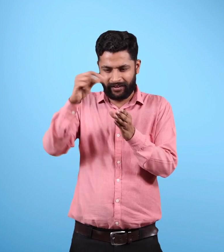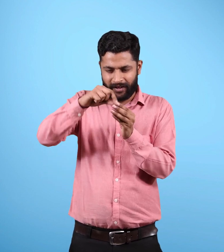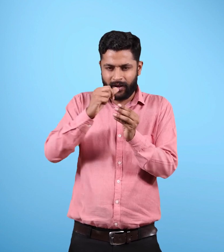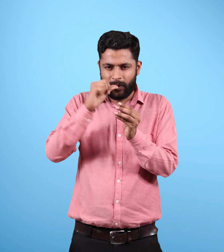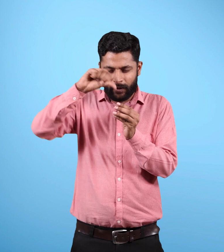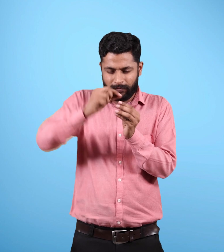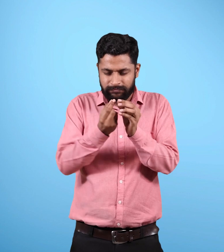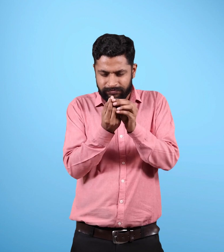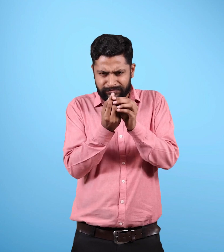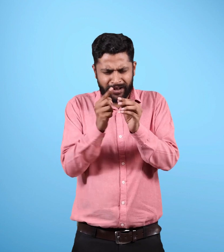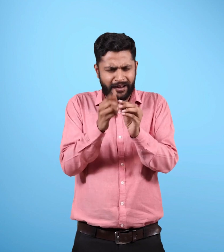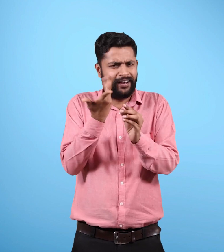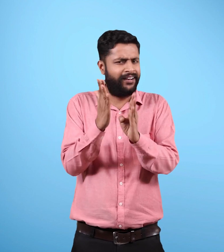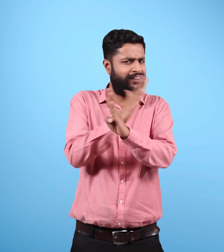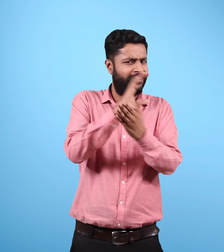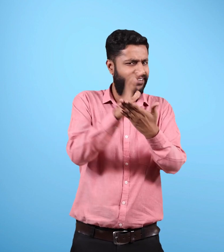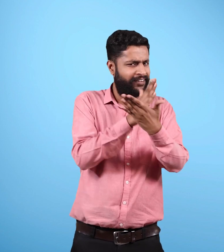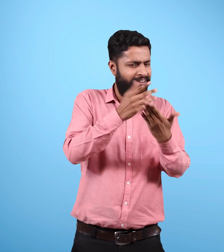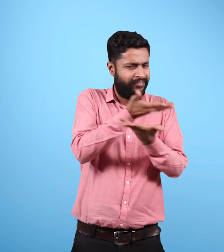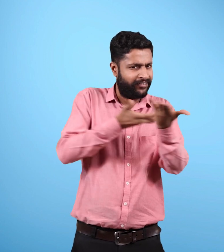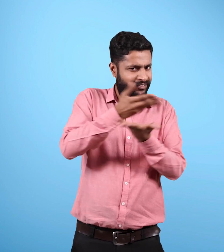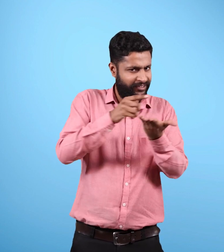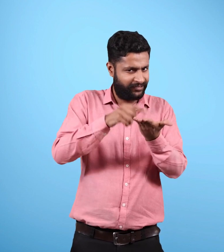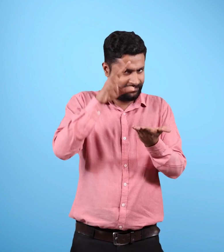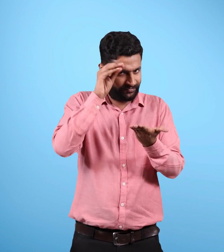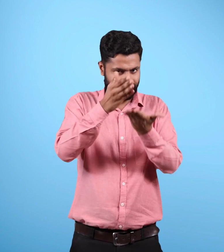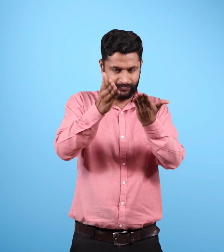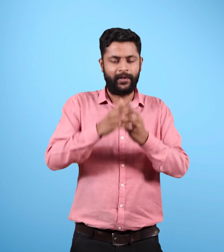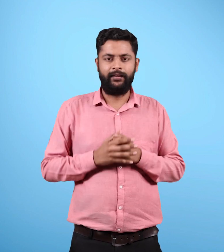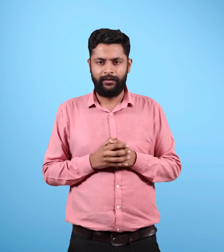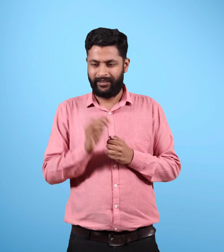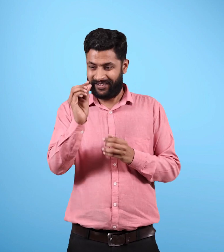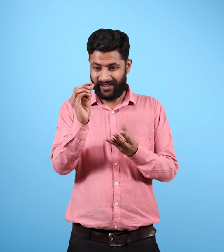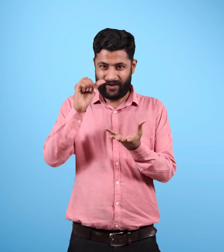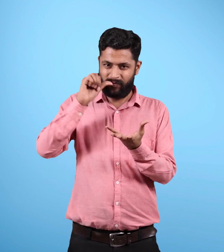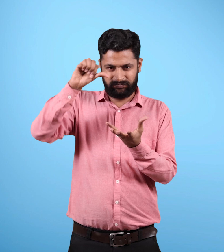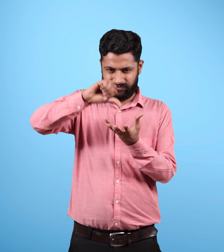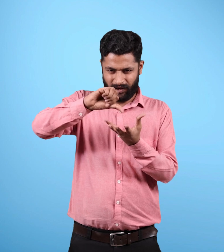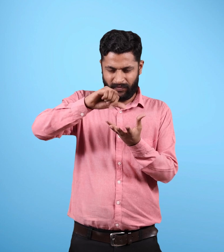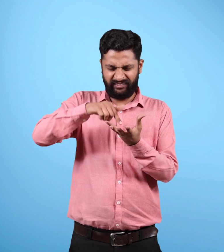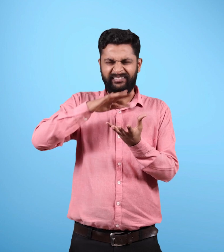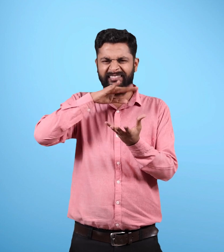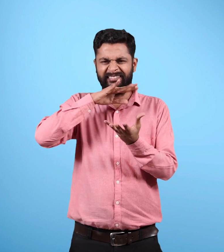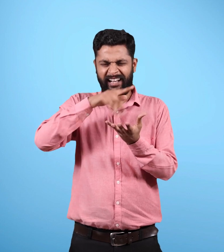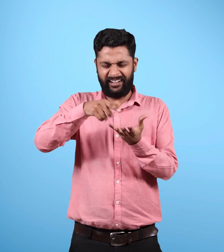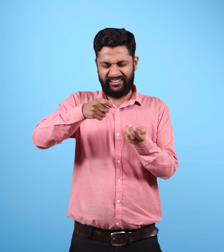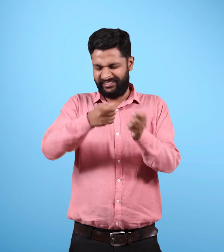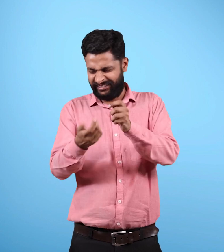Prepare some sprouts of moong as discussed in the chapter. Wash them in water every day and drain all